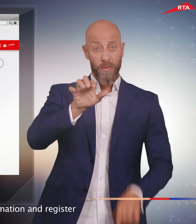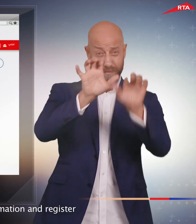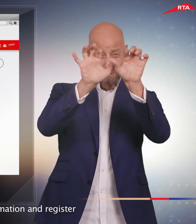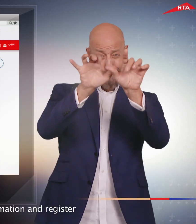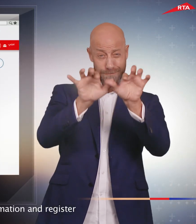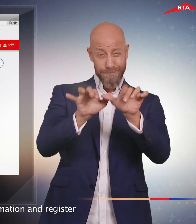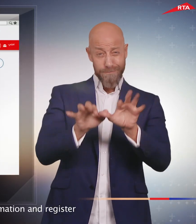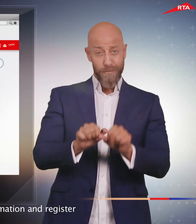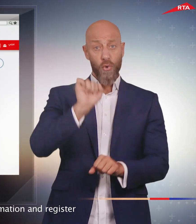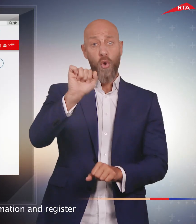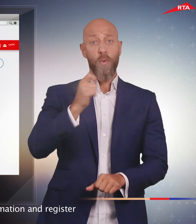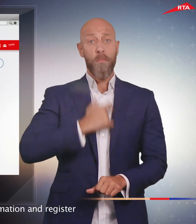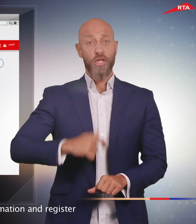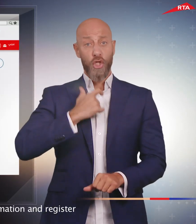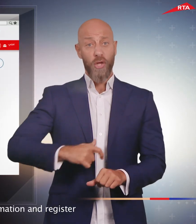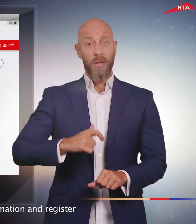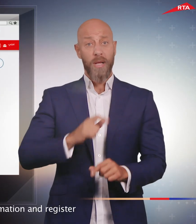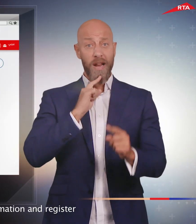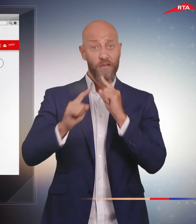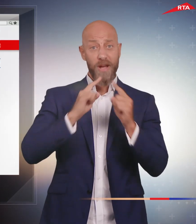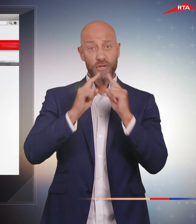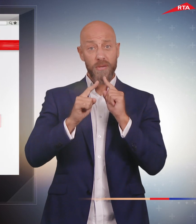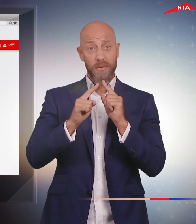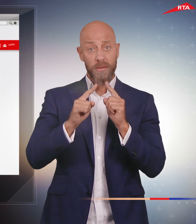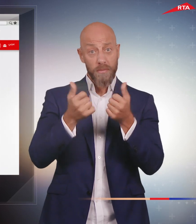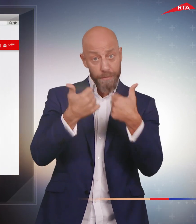personal information and register.